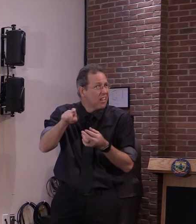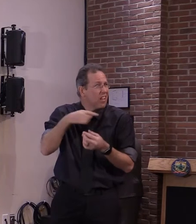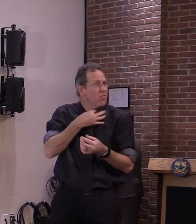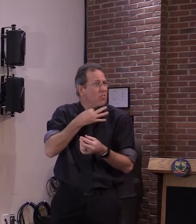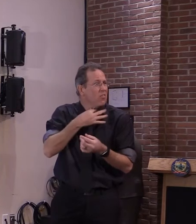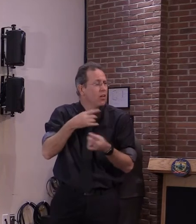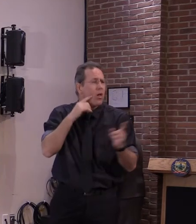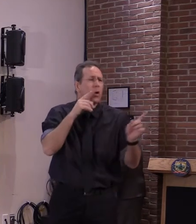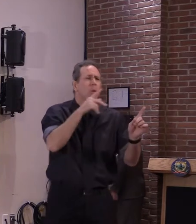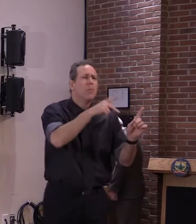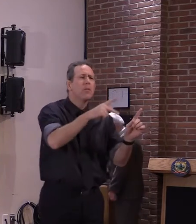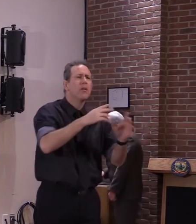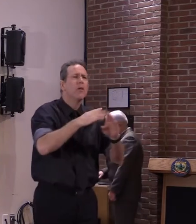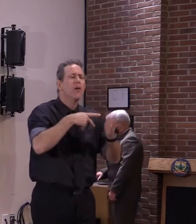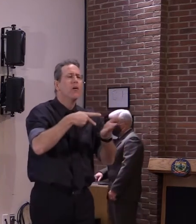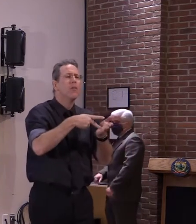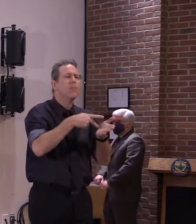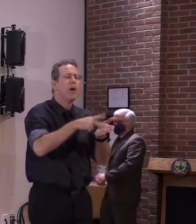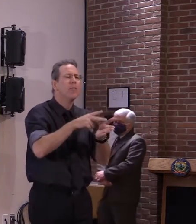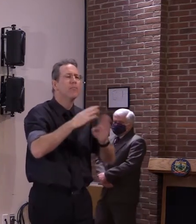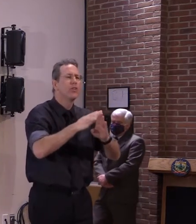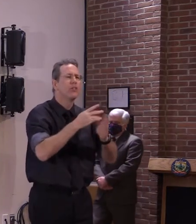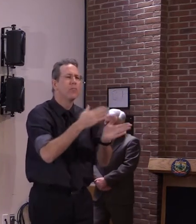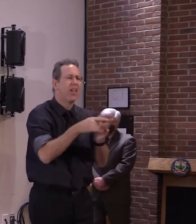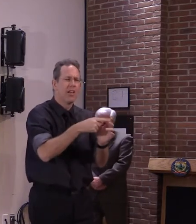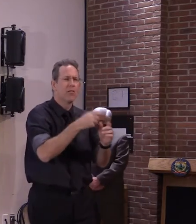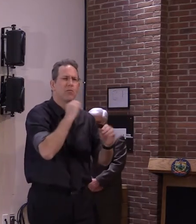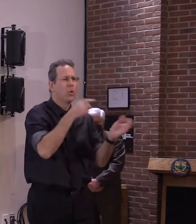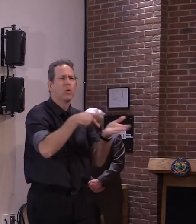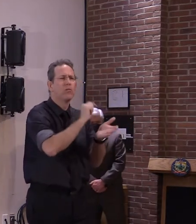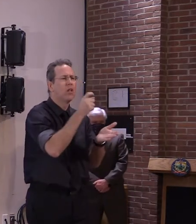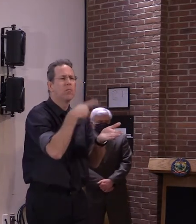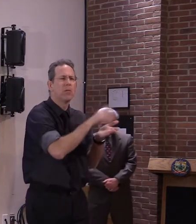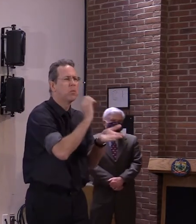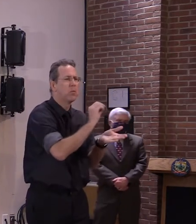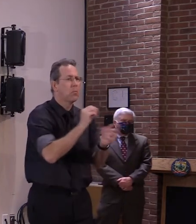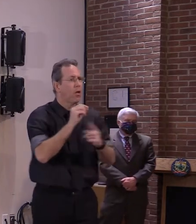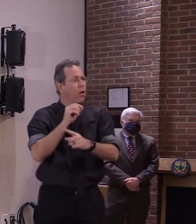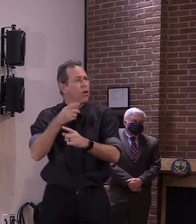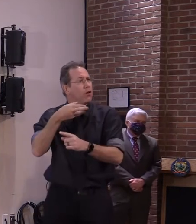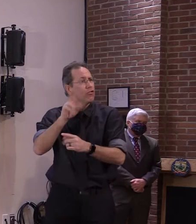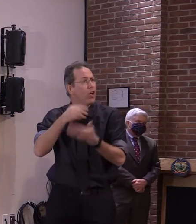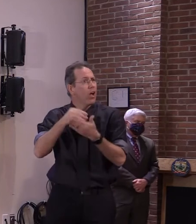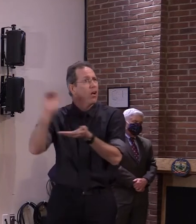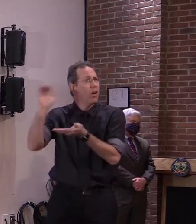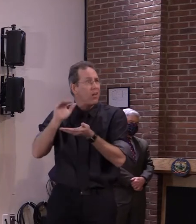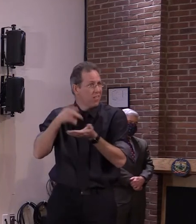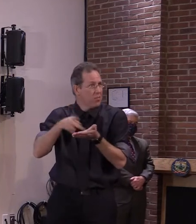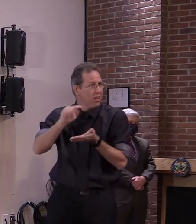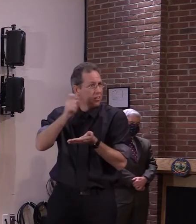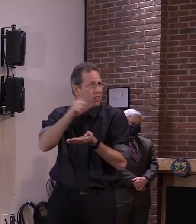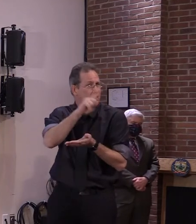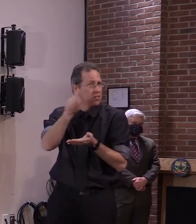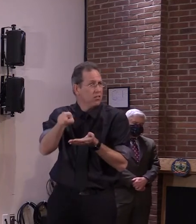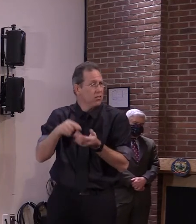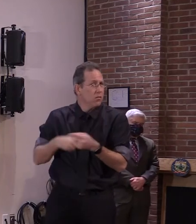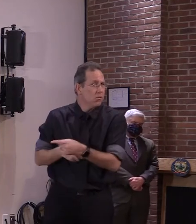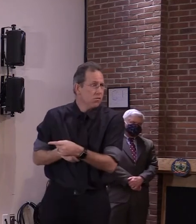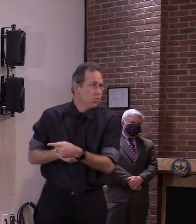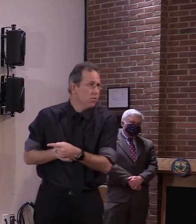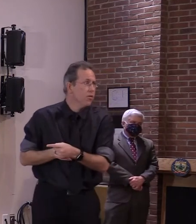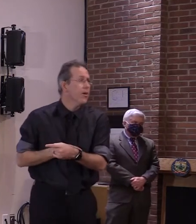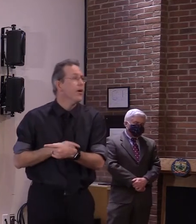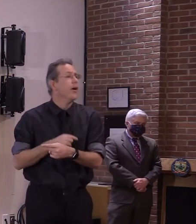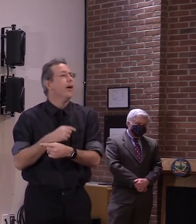happy to get back to you on that i'm sorry it's it's lindsay curley um yes those